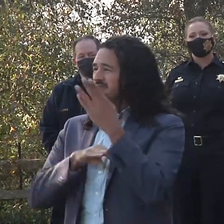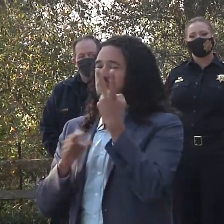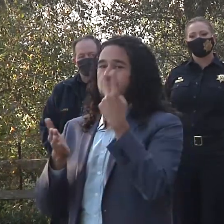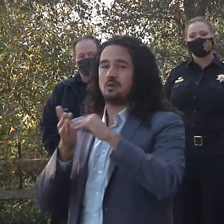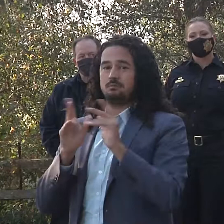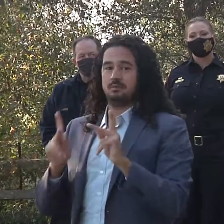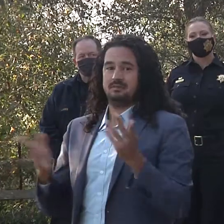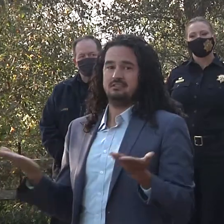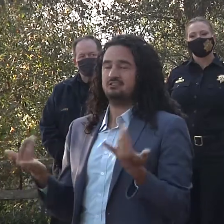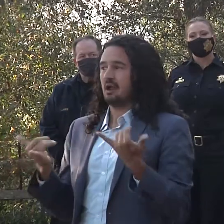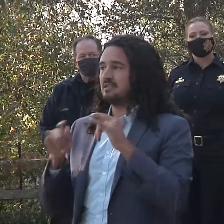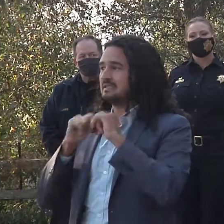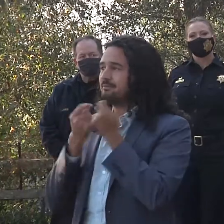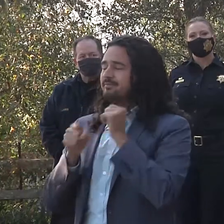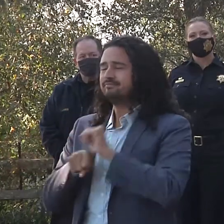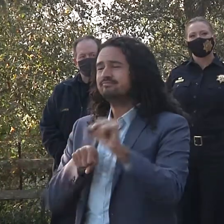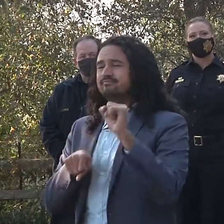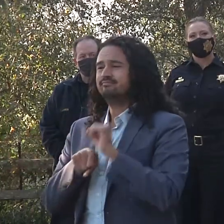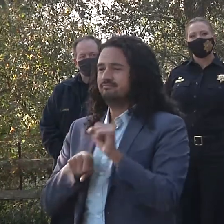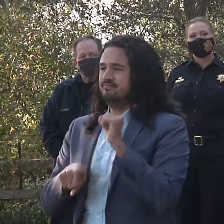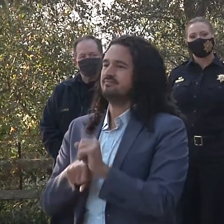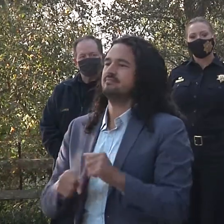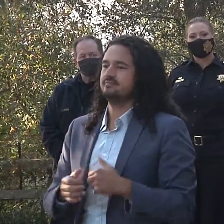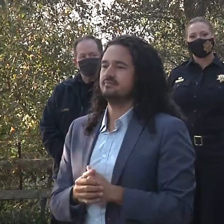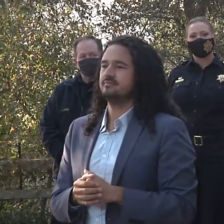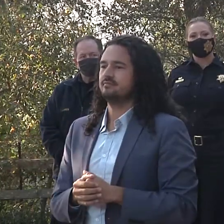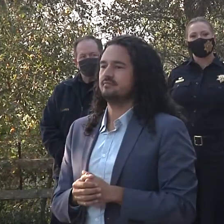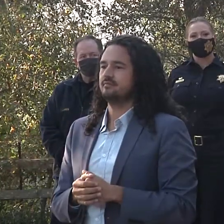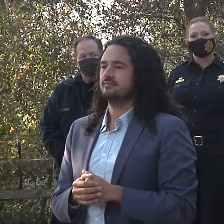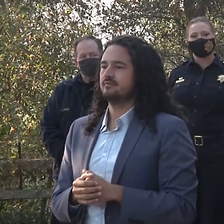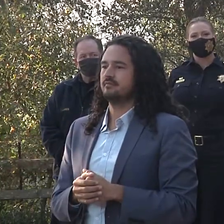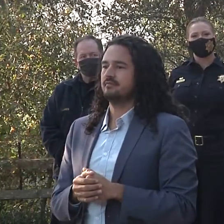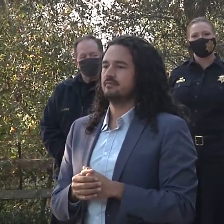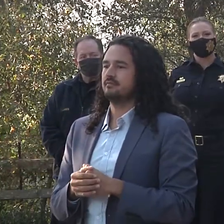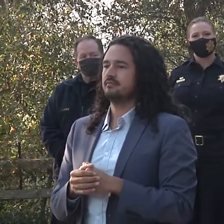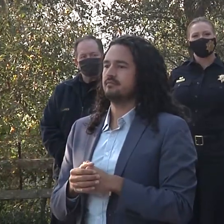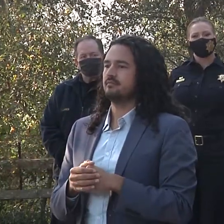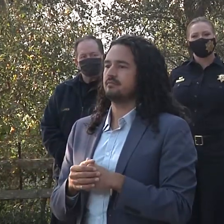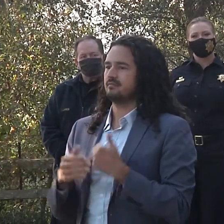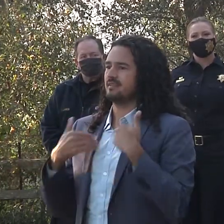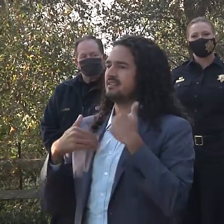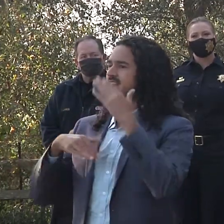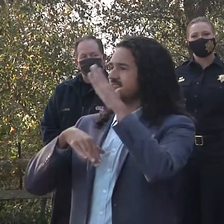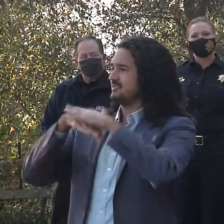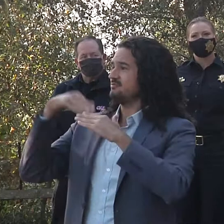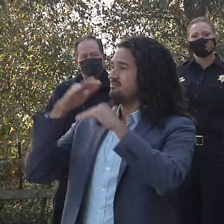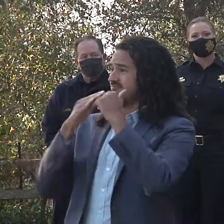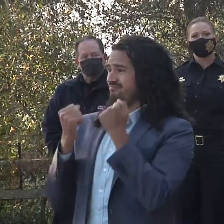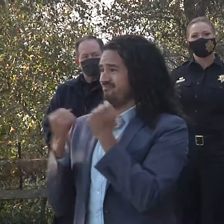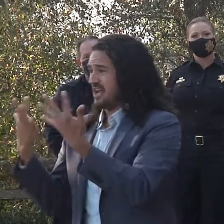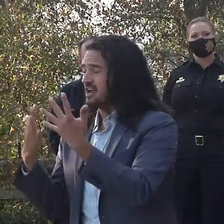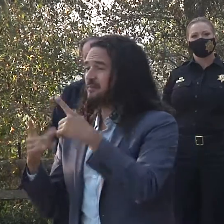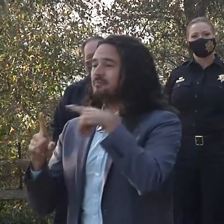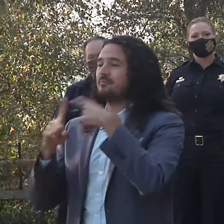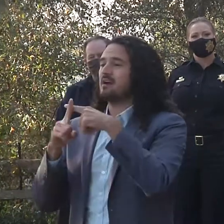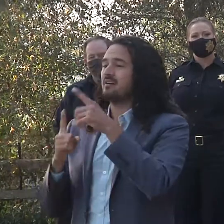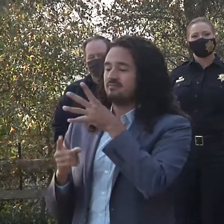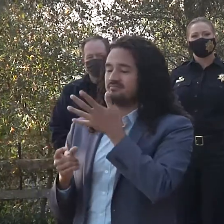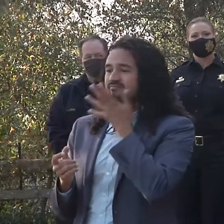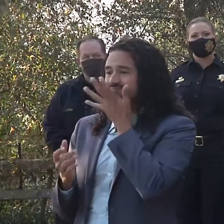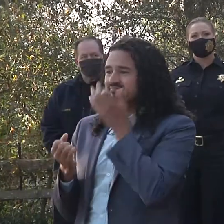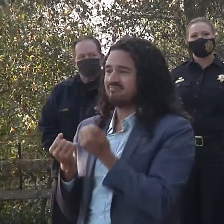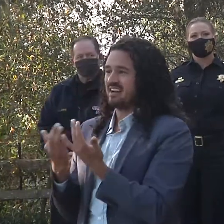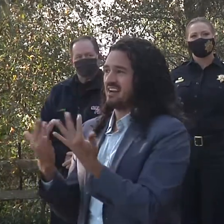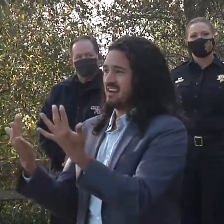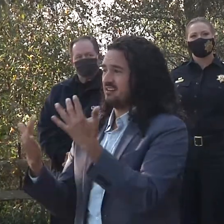an unrelated note today, we had a structure fire and a vegetation fire in the 10,000 block of West Drive in Lompico. That